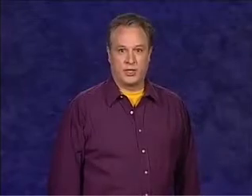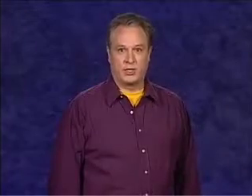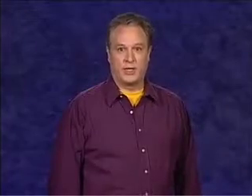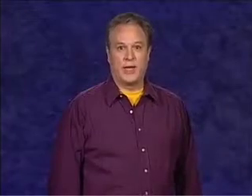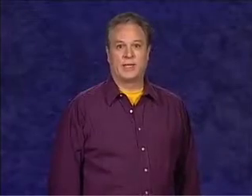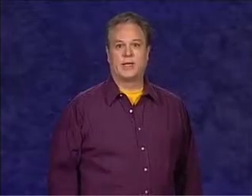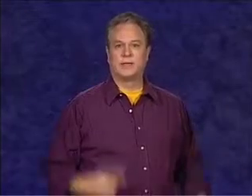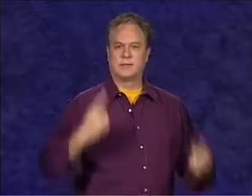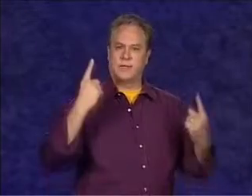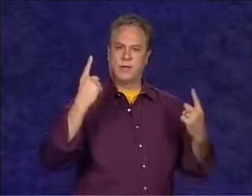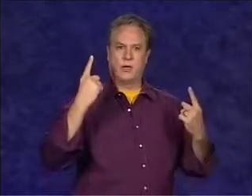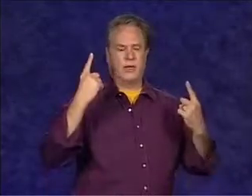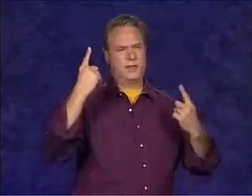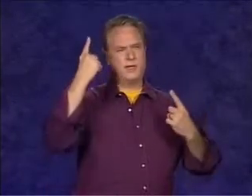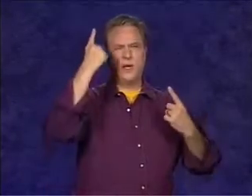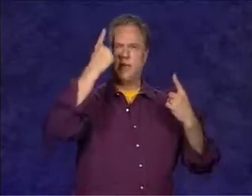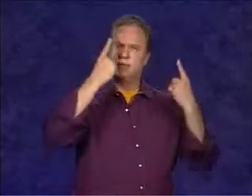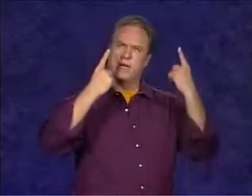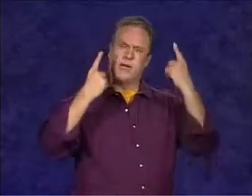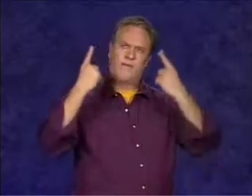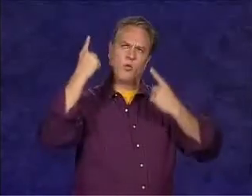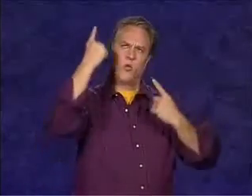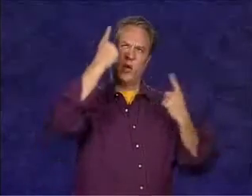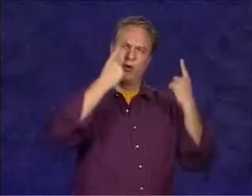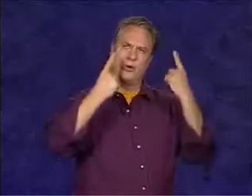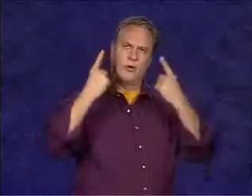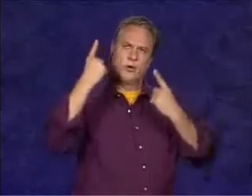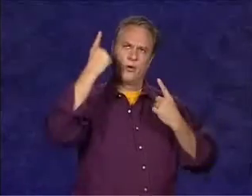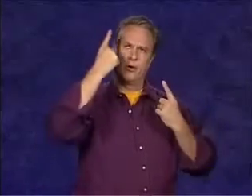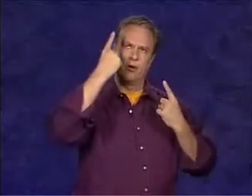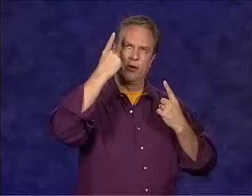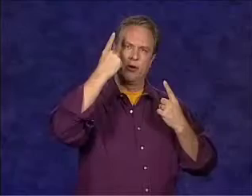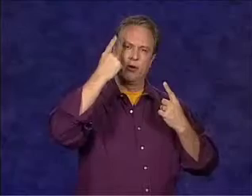expression, and consider is now the sign for wonder.